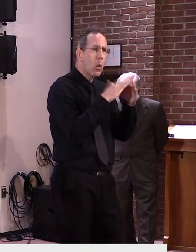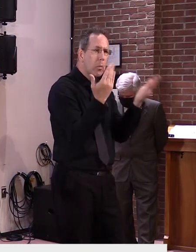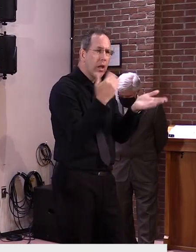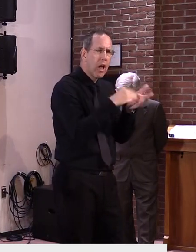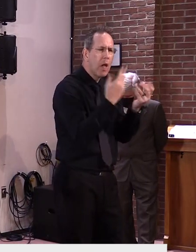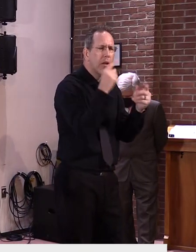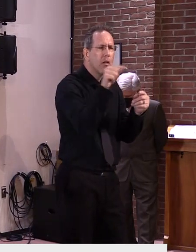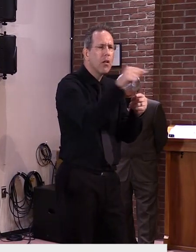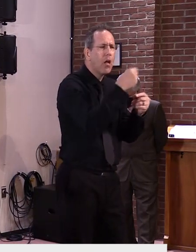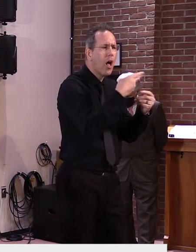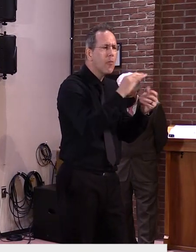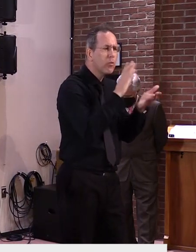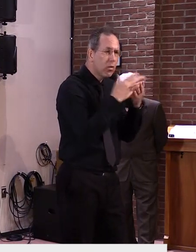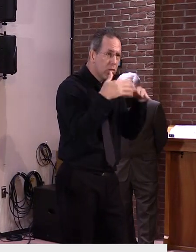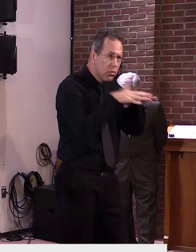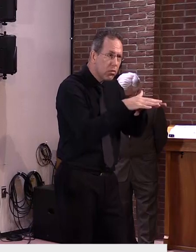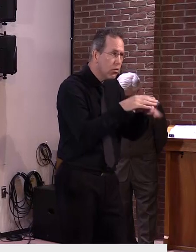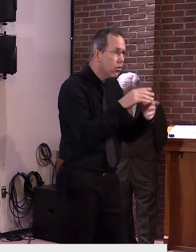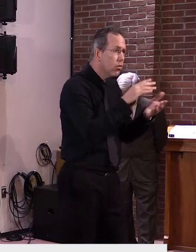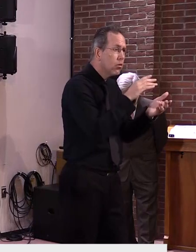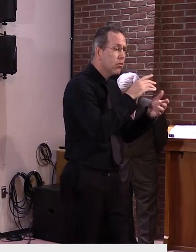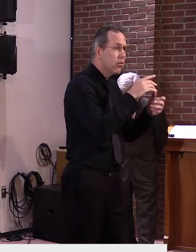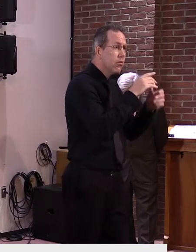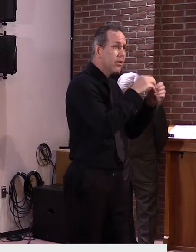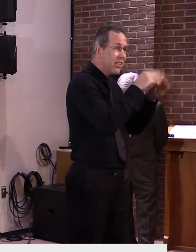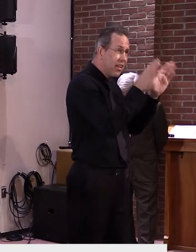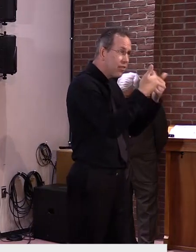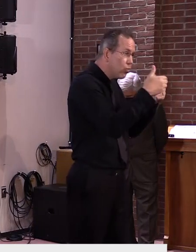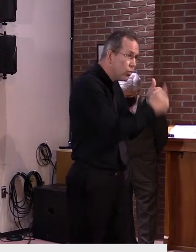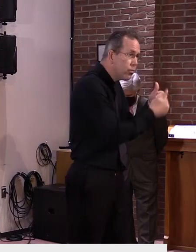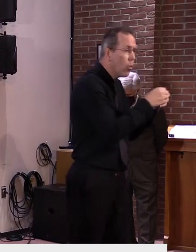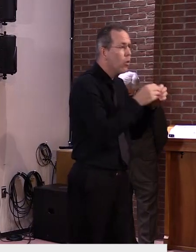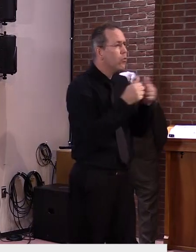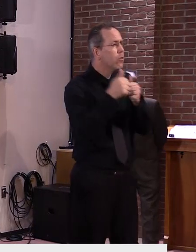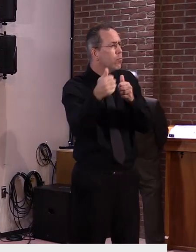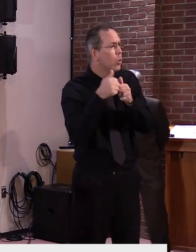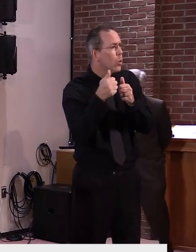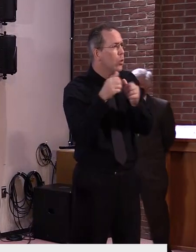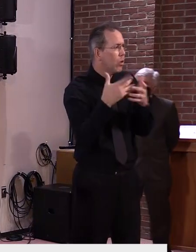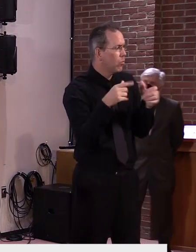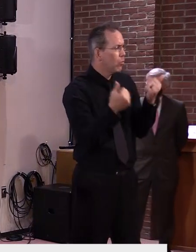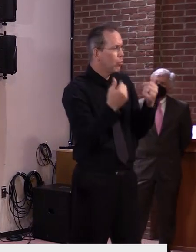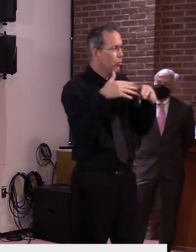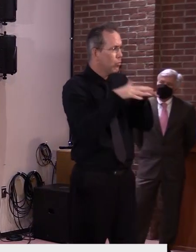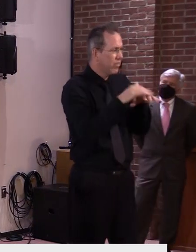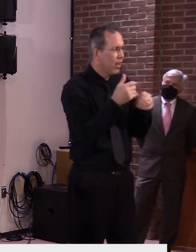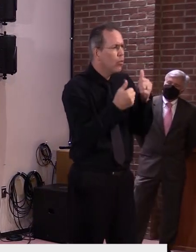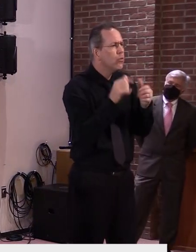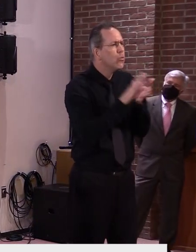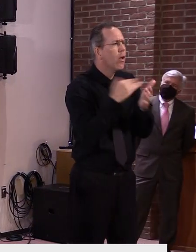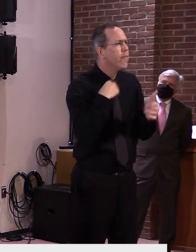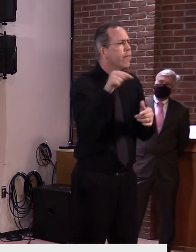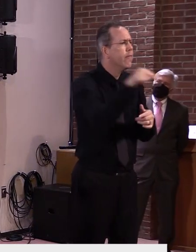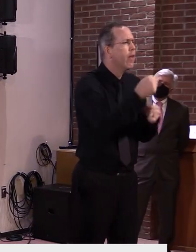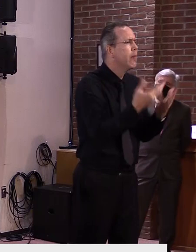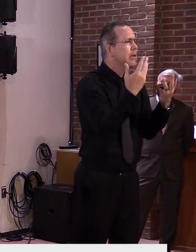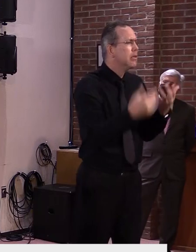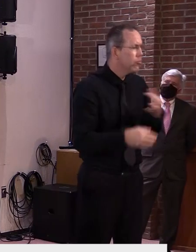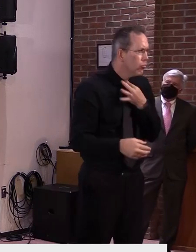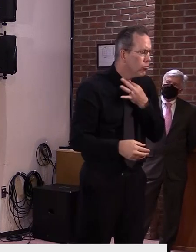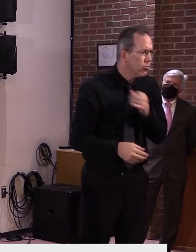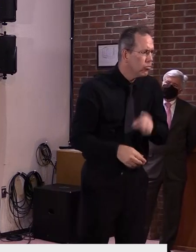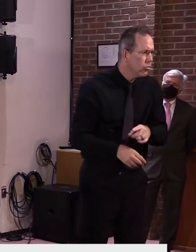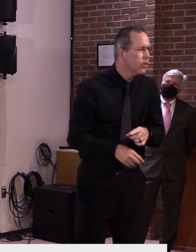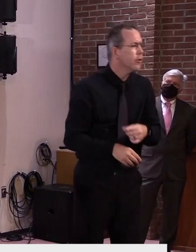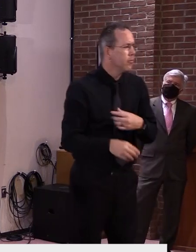Thank you for the question. You know, we just released the guidance on hybrid learning last week, so I think it's a little early. I am